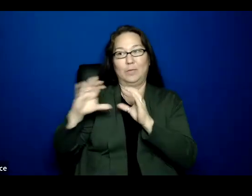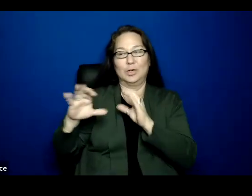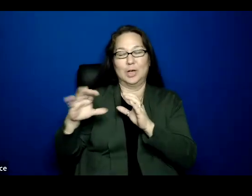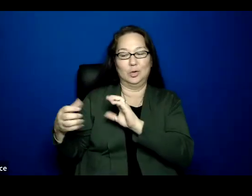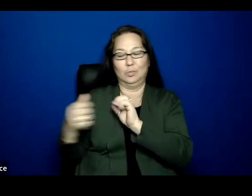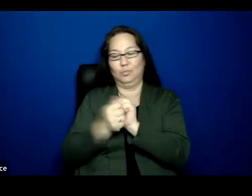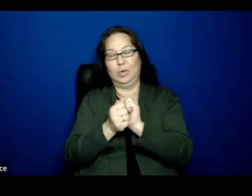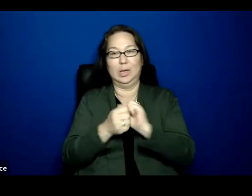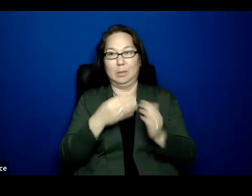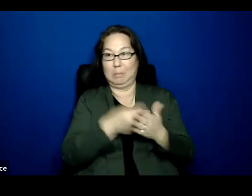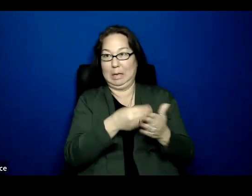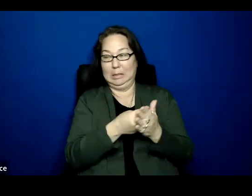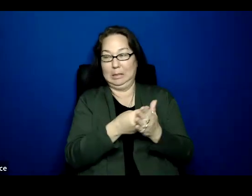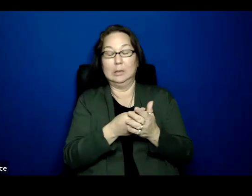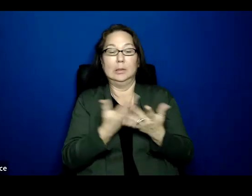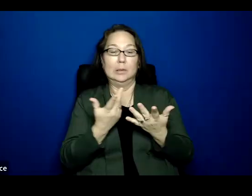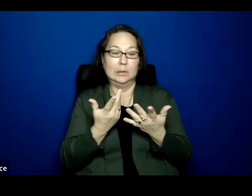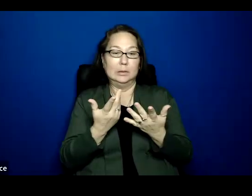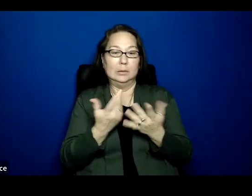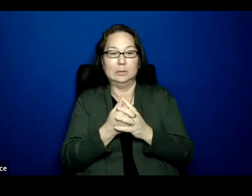around what